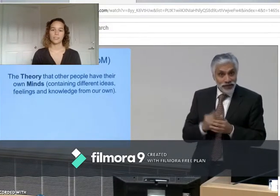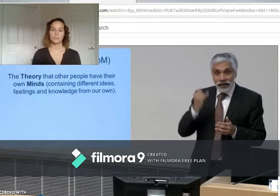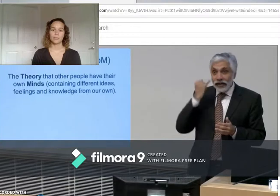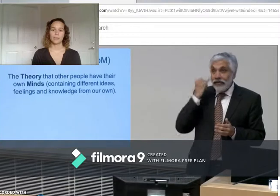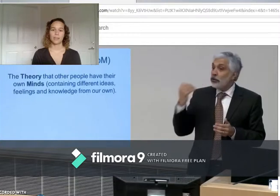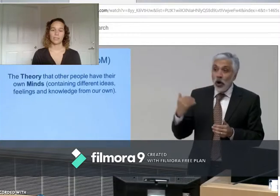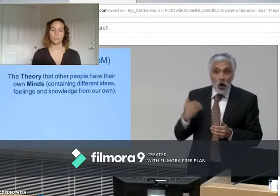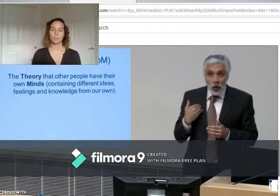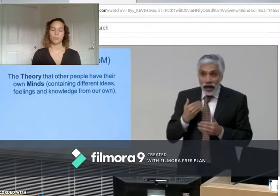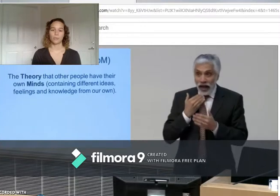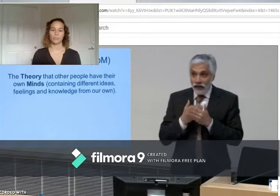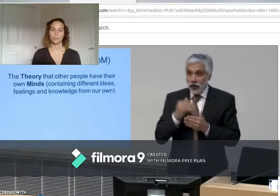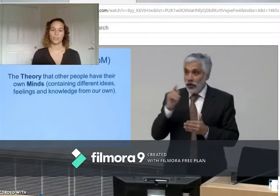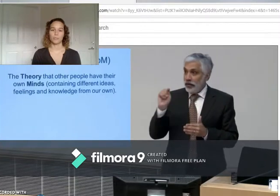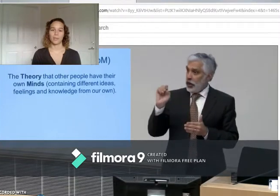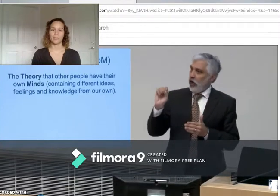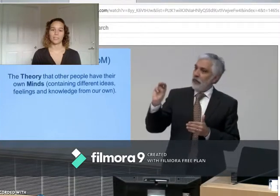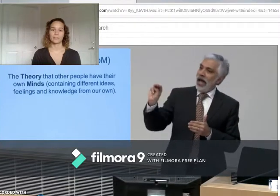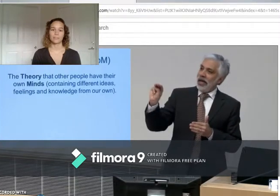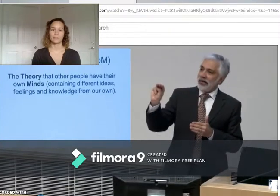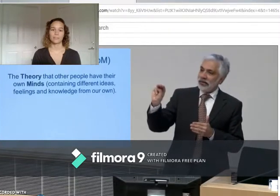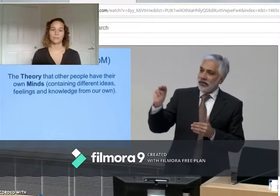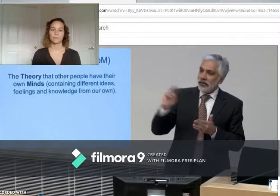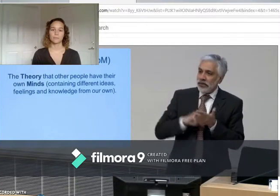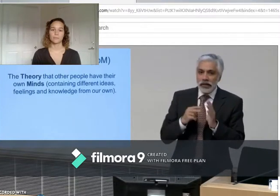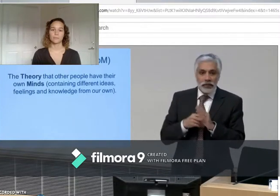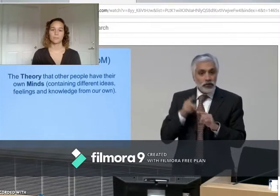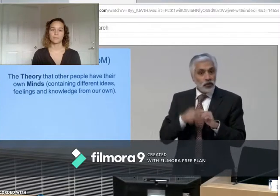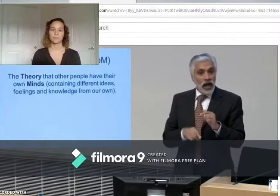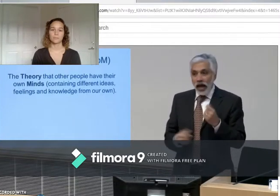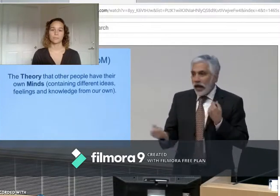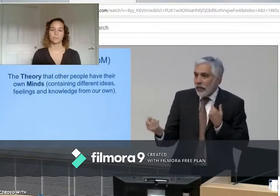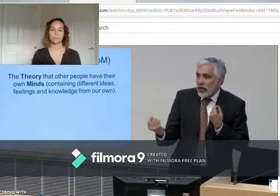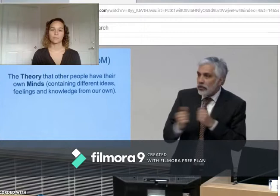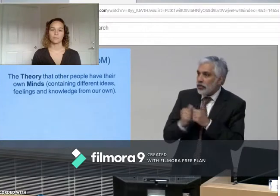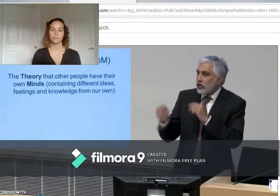This concept is very important for humanity.